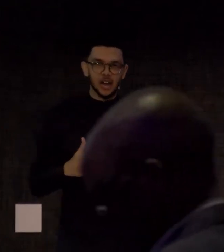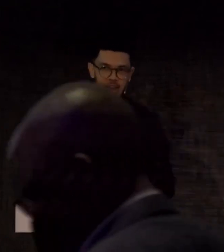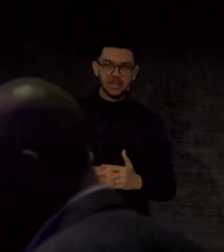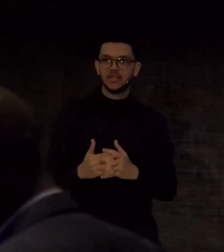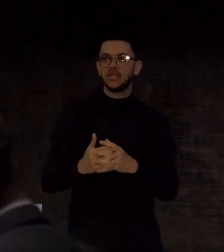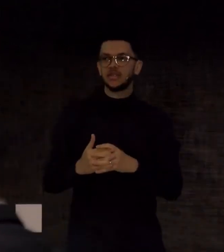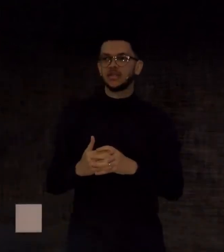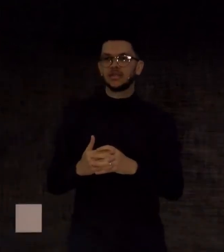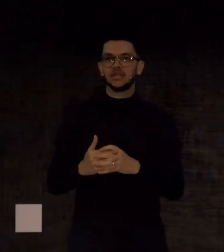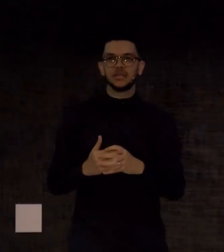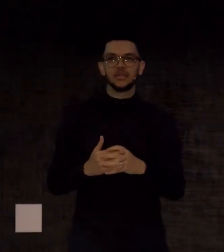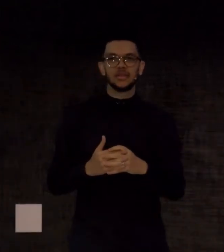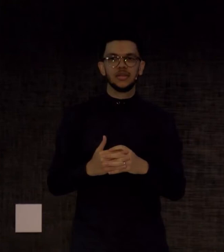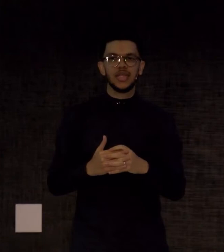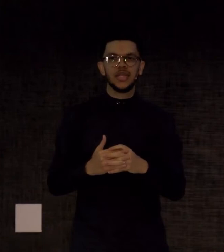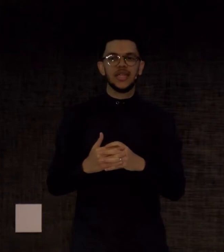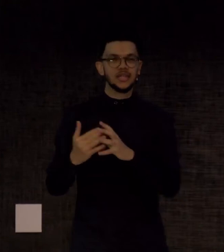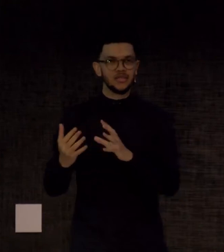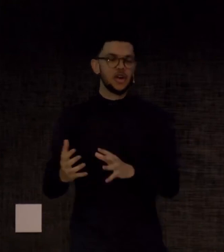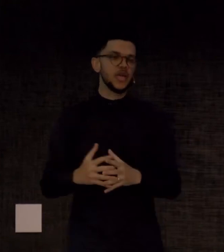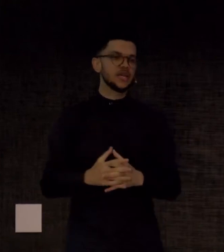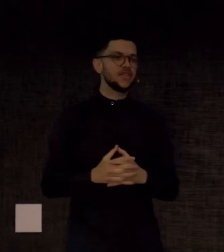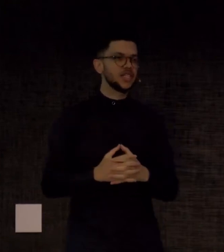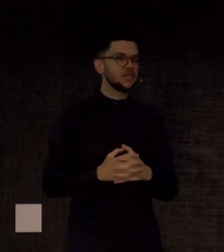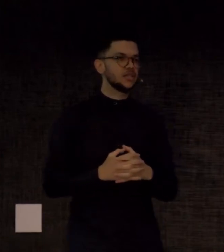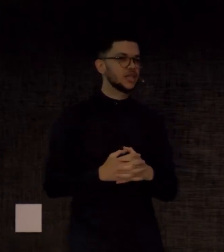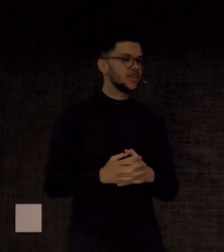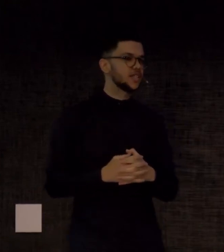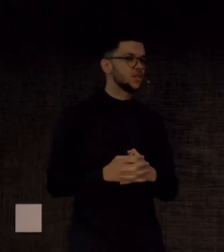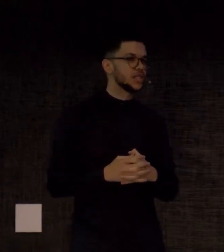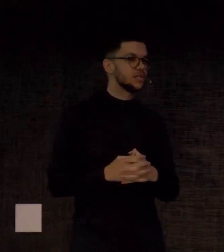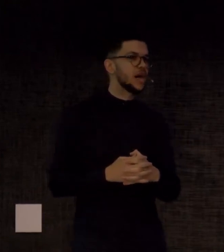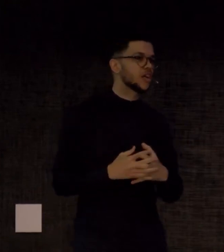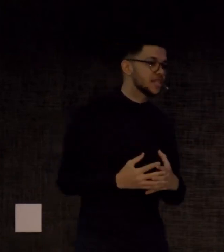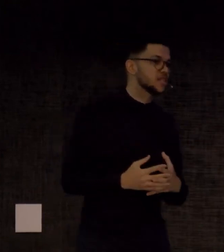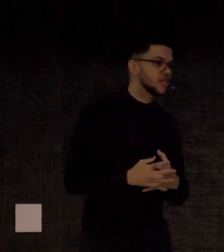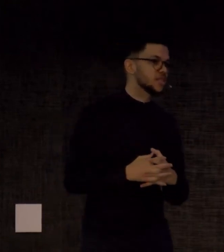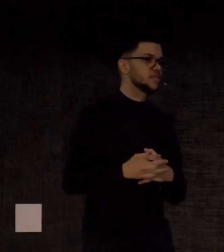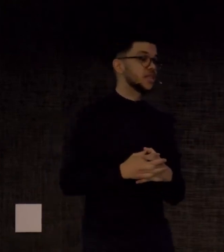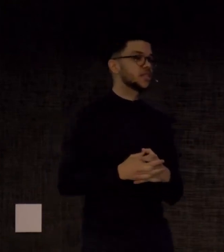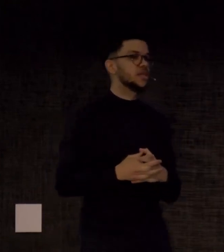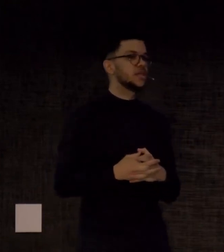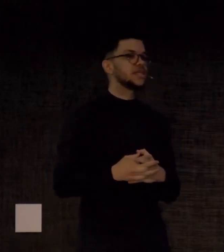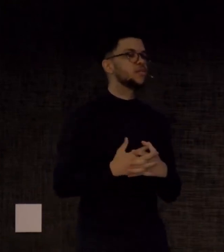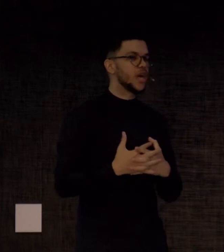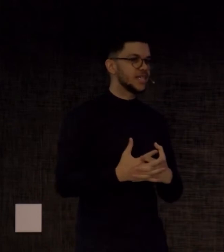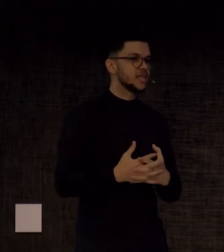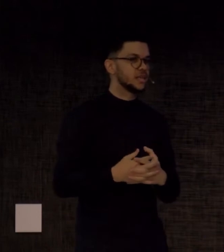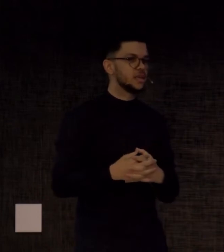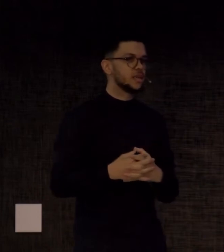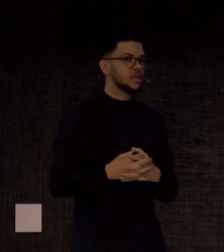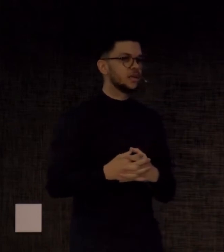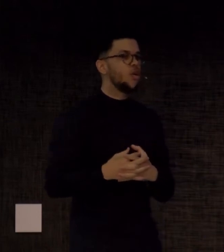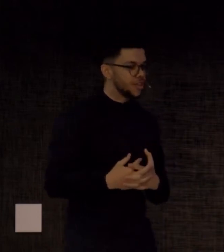our greatest risk is following conventional wisdom. Our greatest risk is